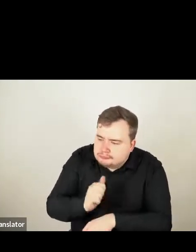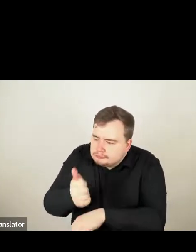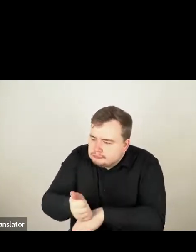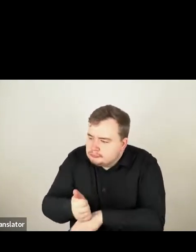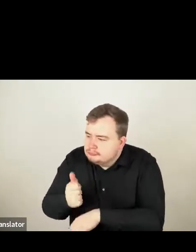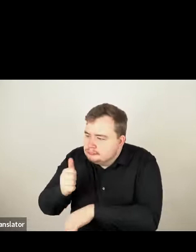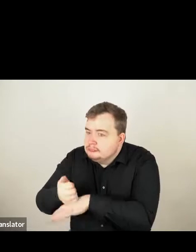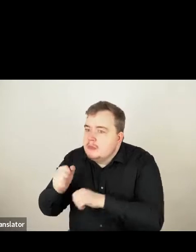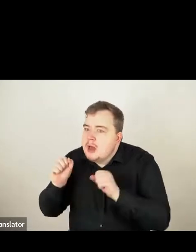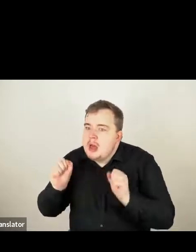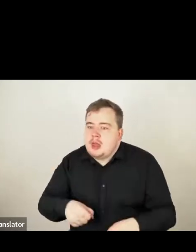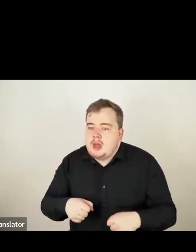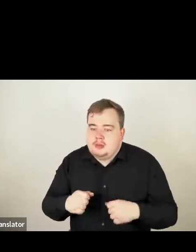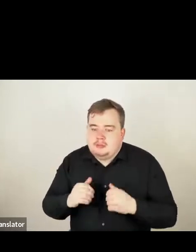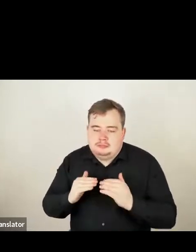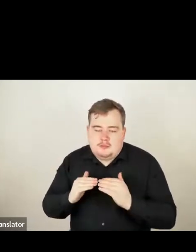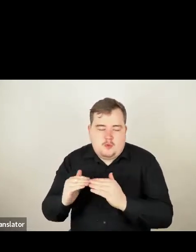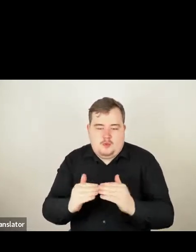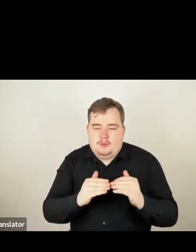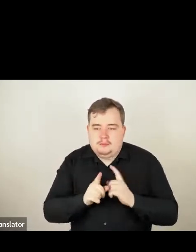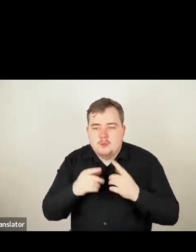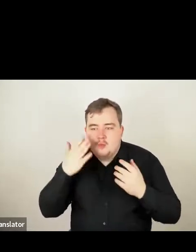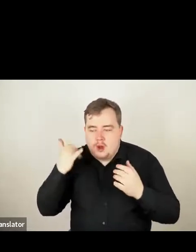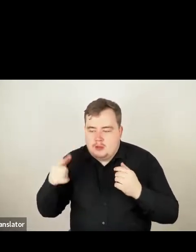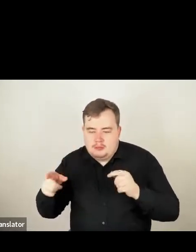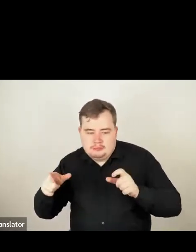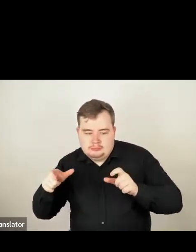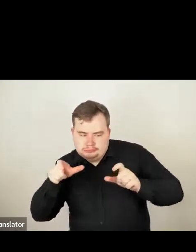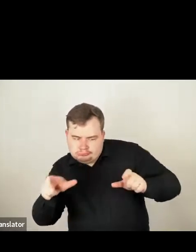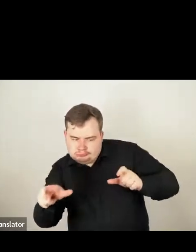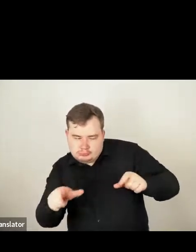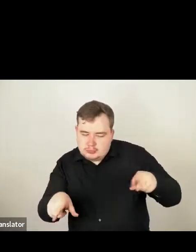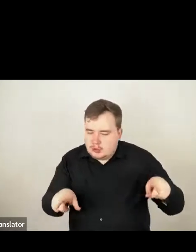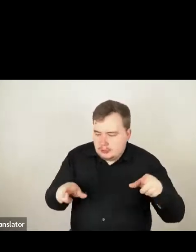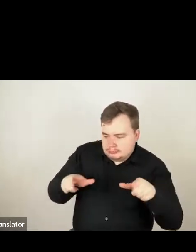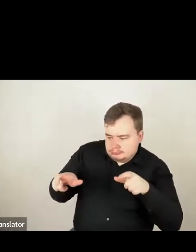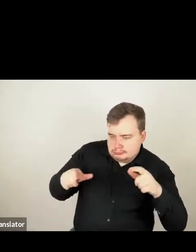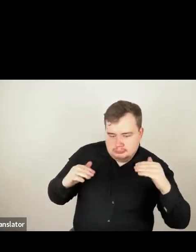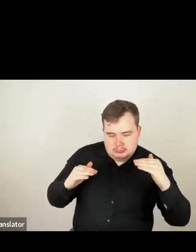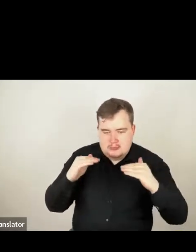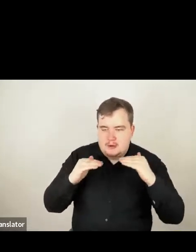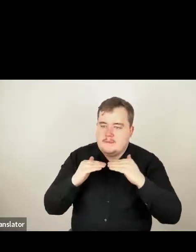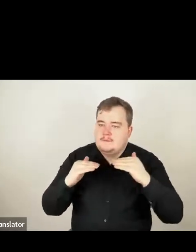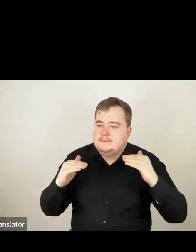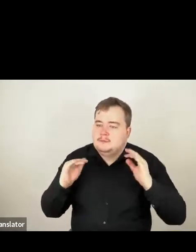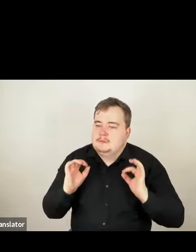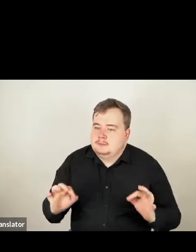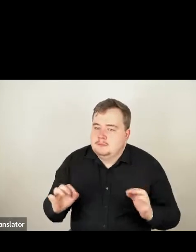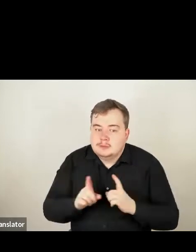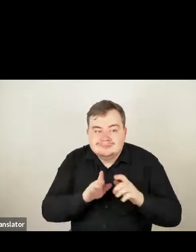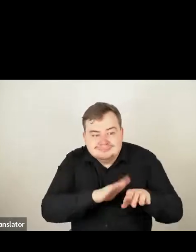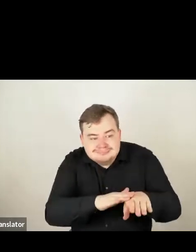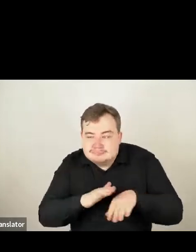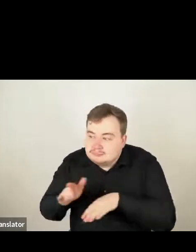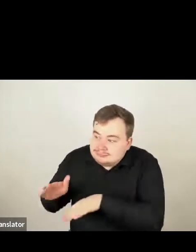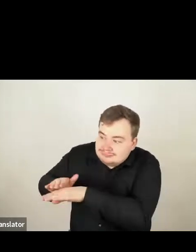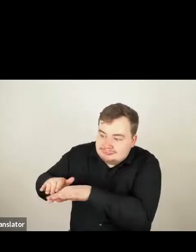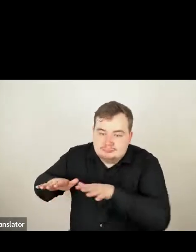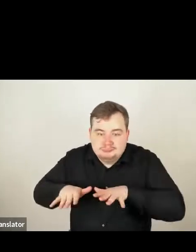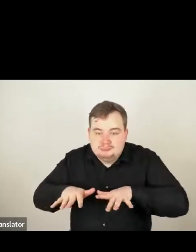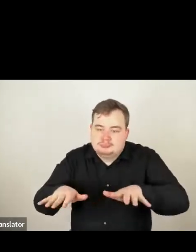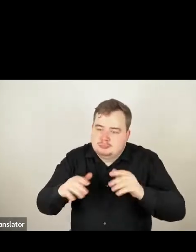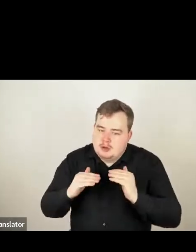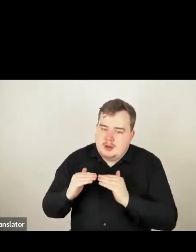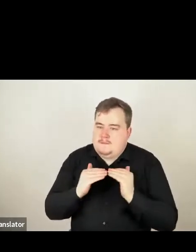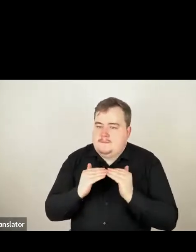equality in the society. So to say it in short terms, how can women